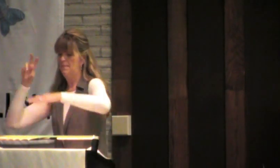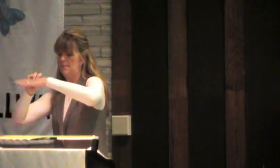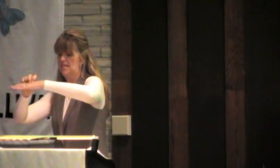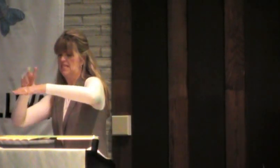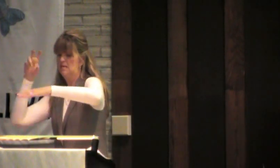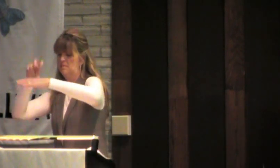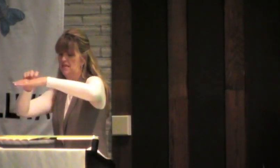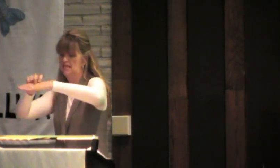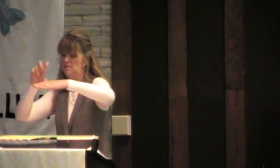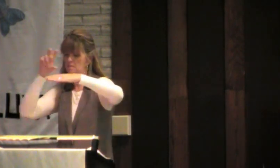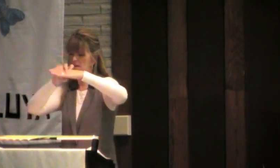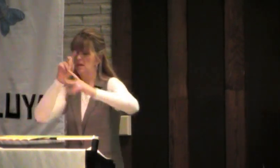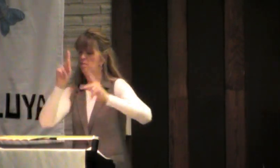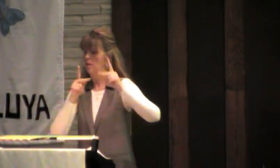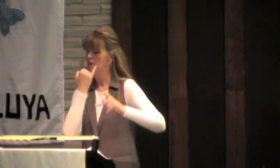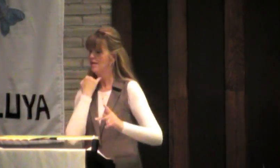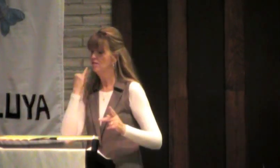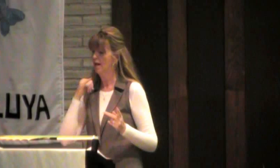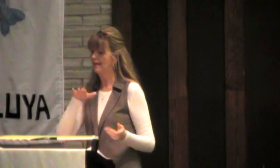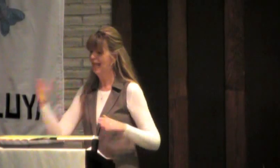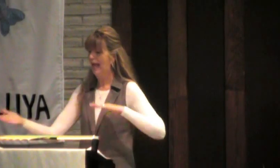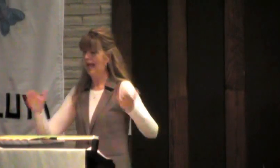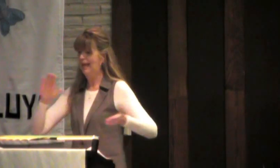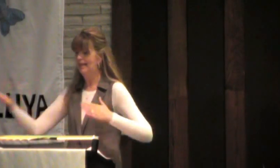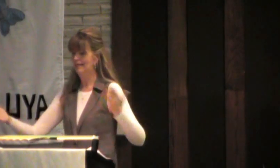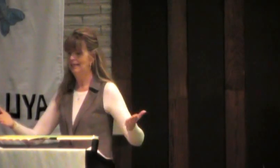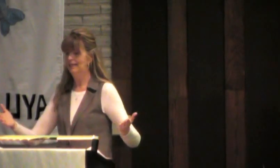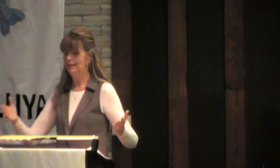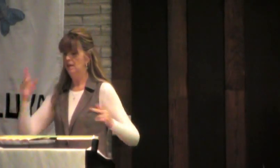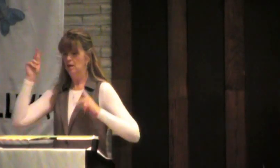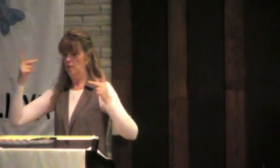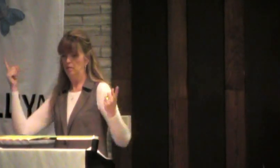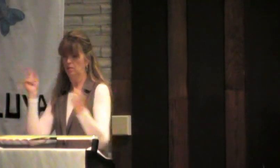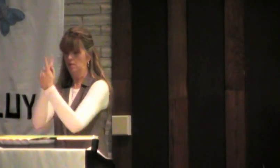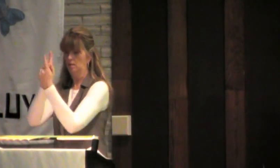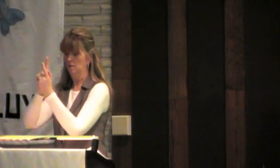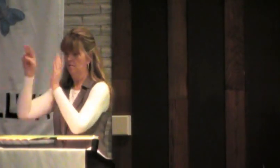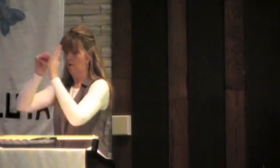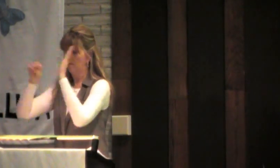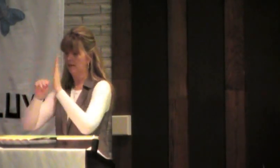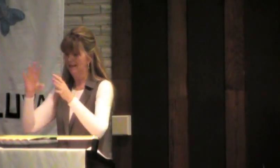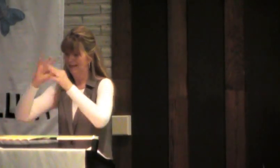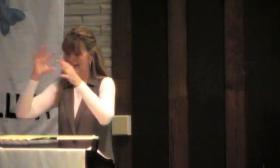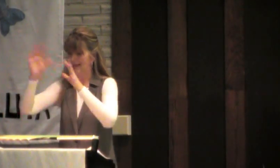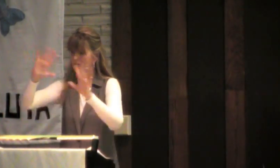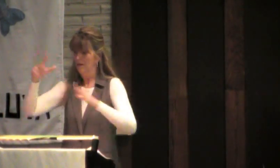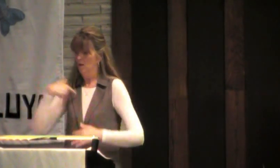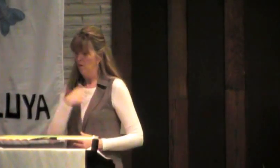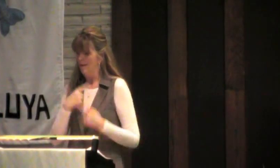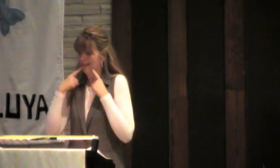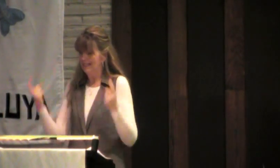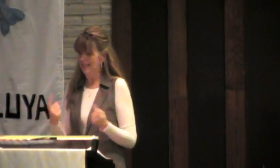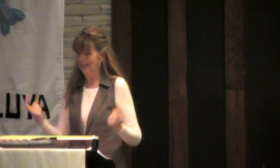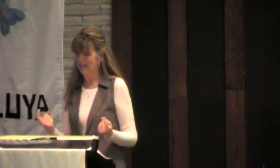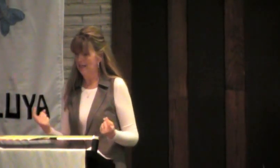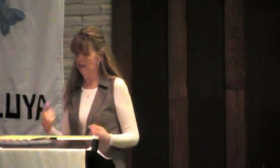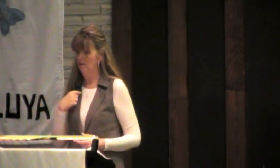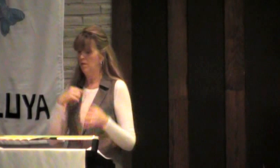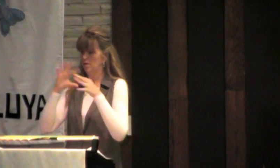bit the people, and many Israelites died. The people came to Moses and said, 'We sinned when we